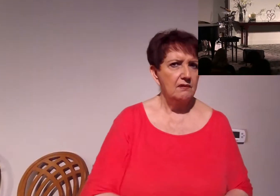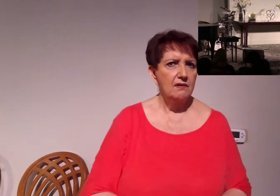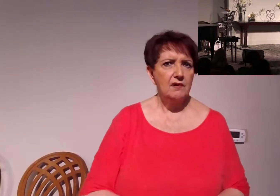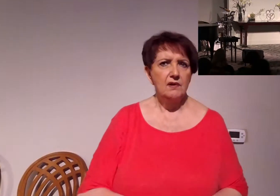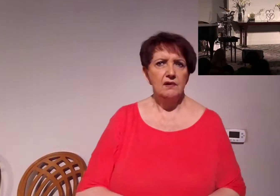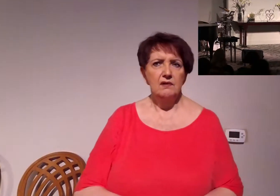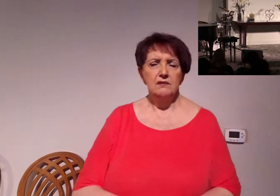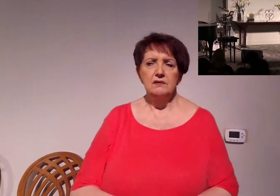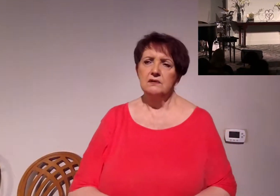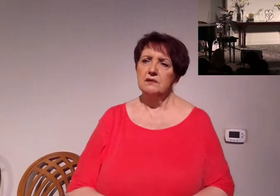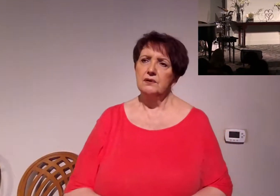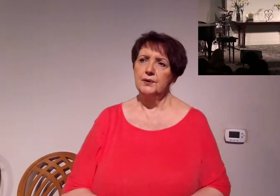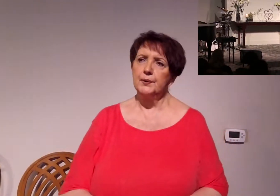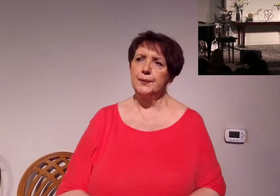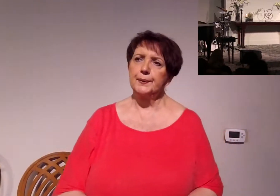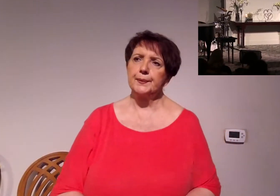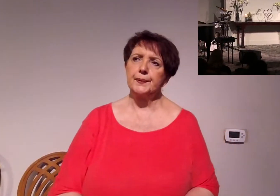yeah,